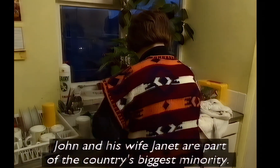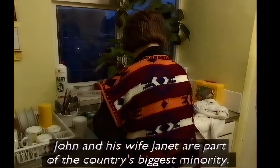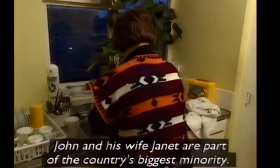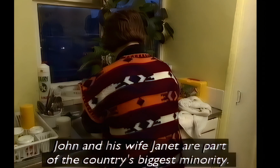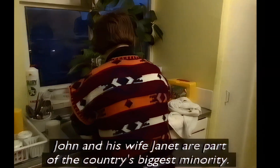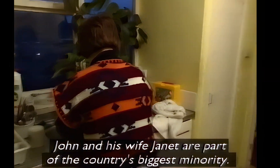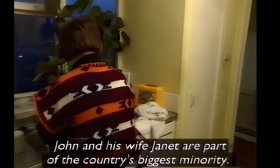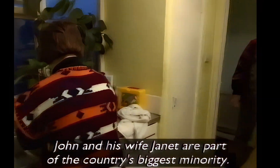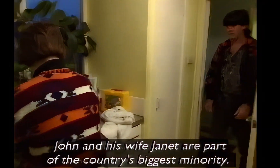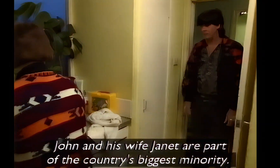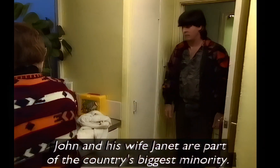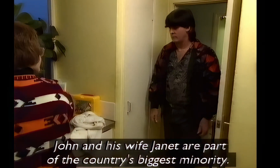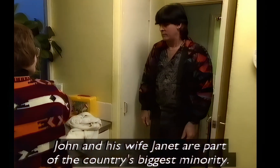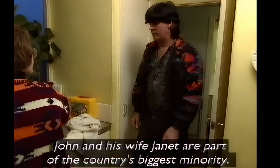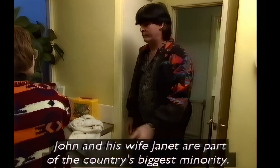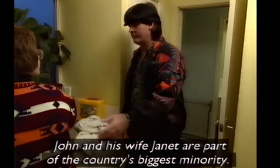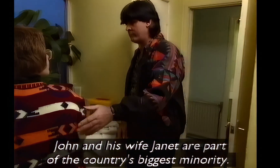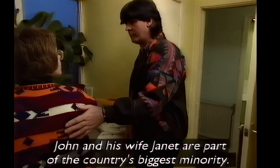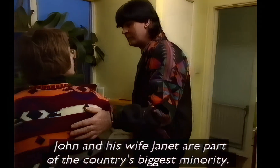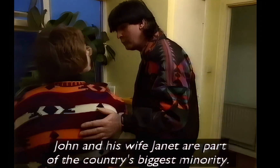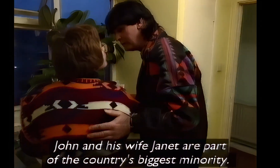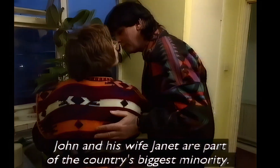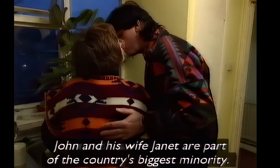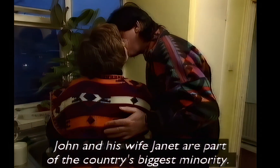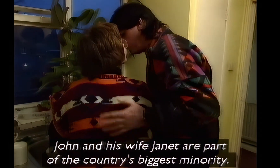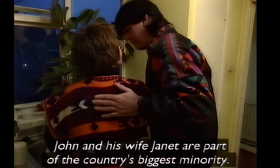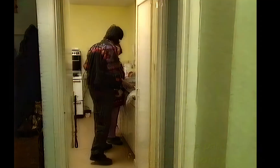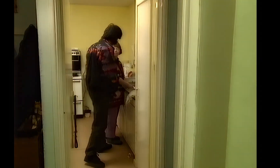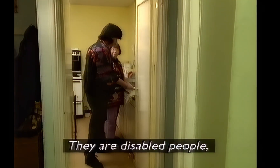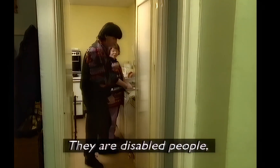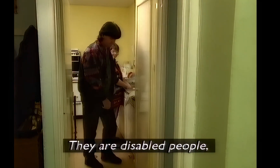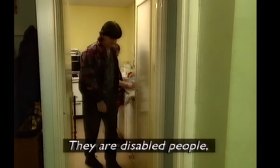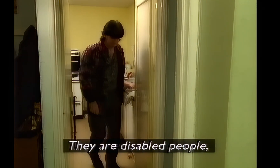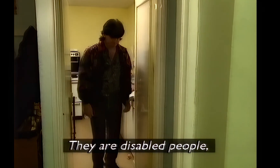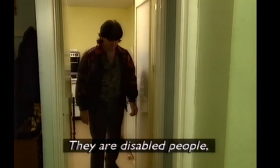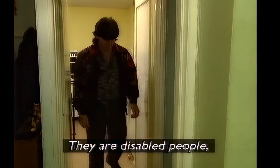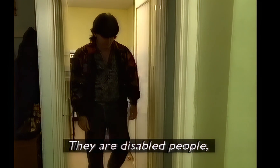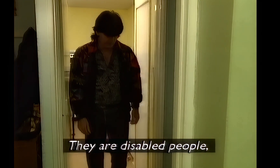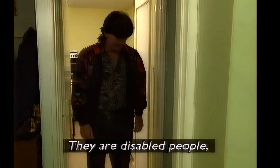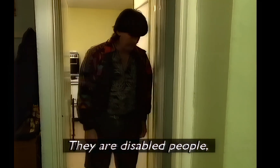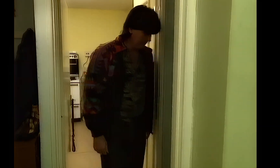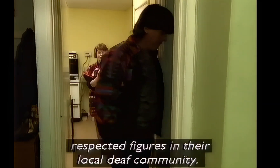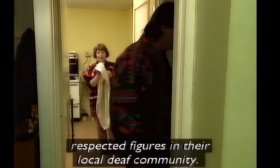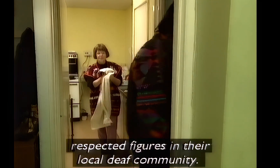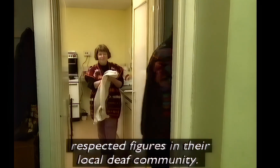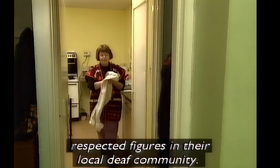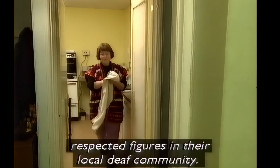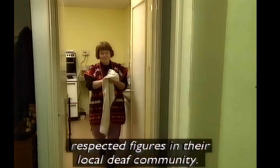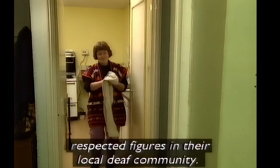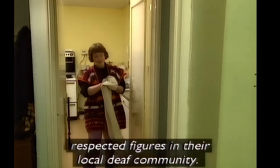John and his wife Janet are part of the country's biggest minority. They're disabled people, respected figures in the local deaf